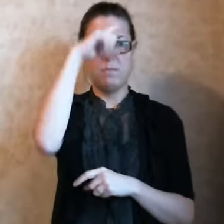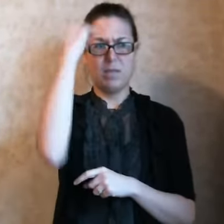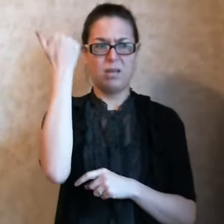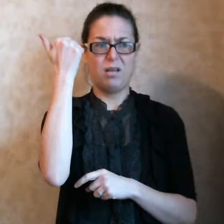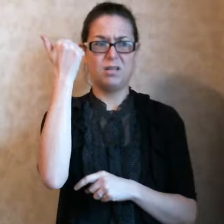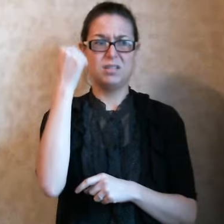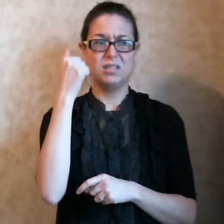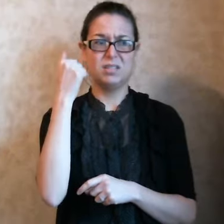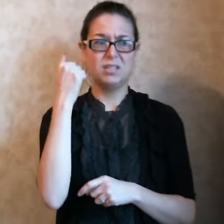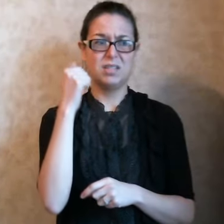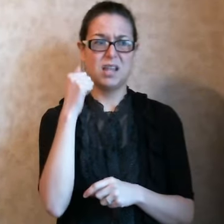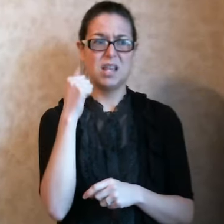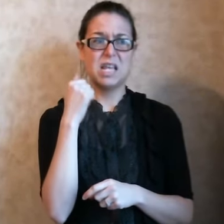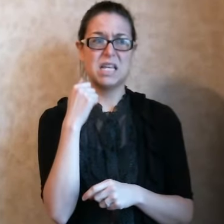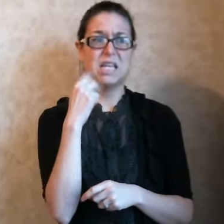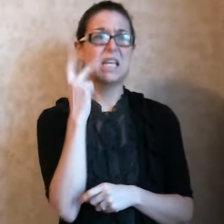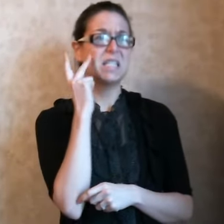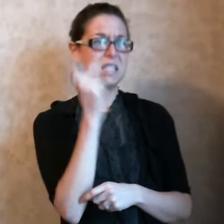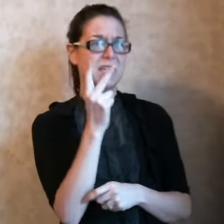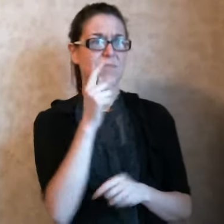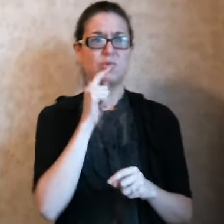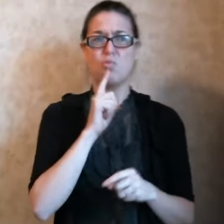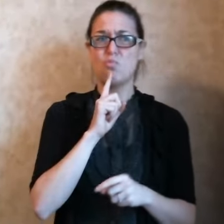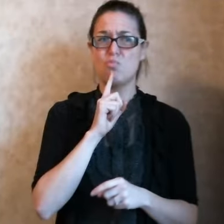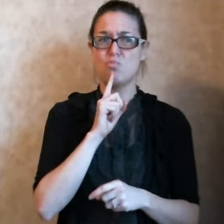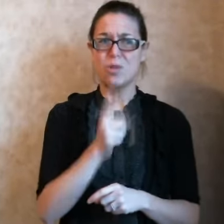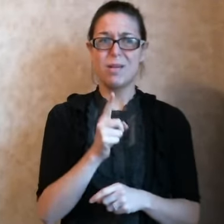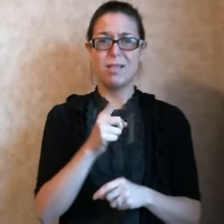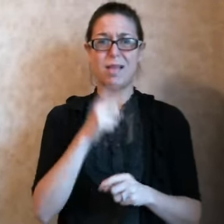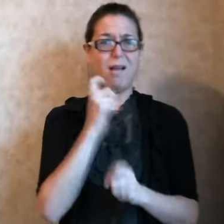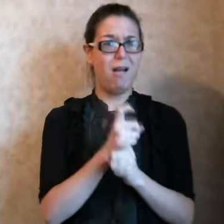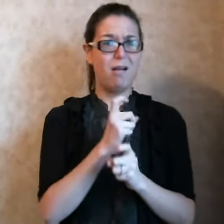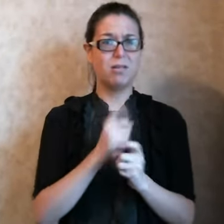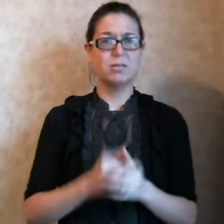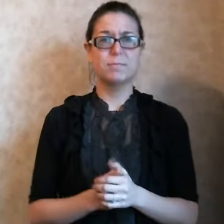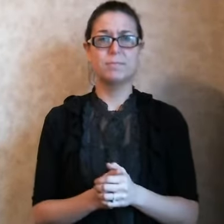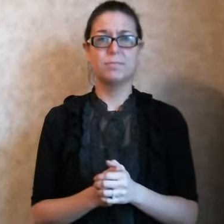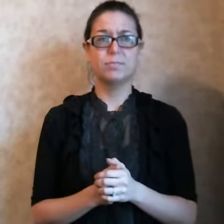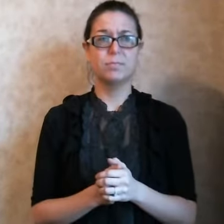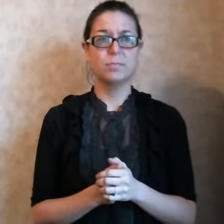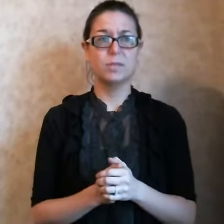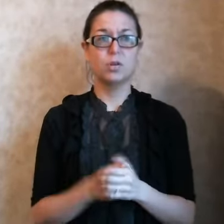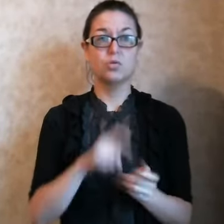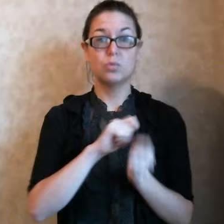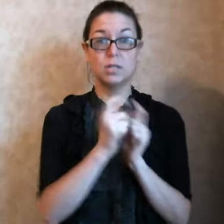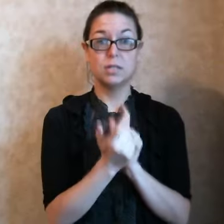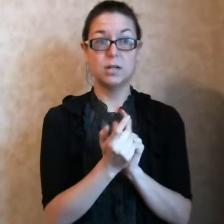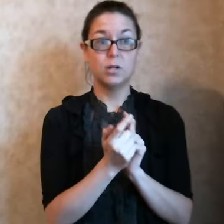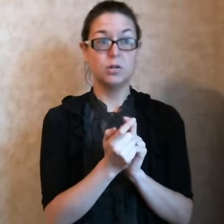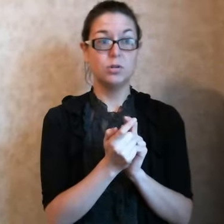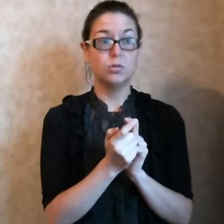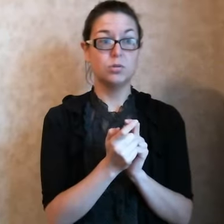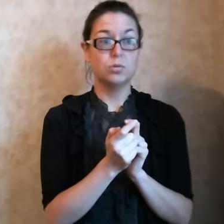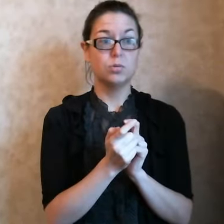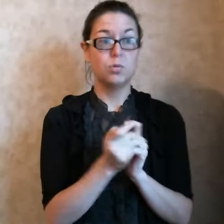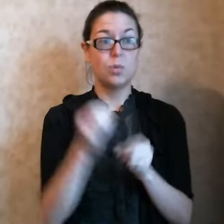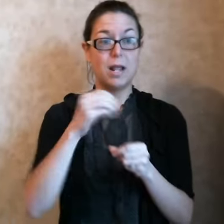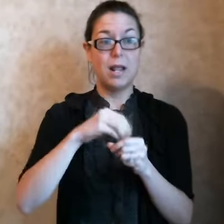There were cute speech transliterators at the conference. They're transliterating the entire